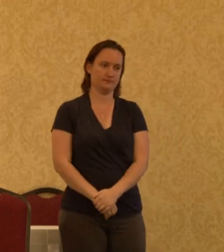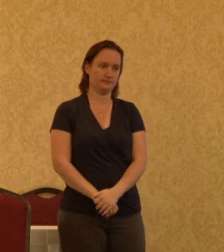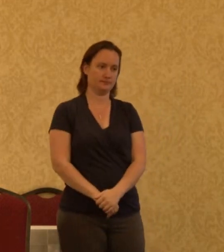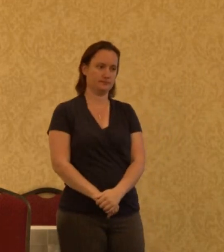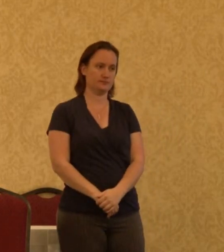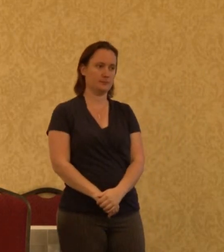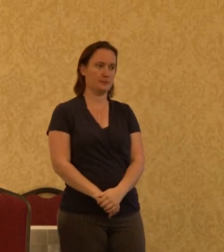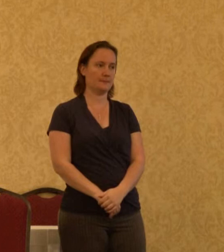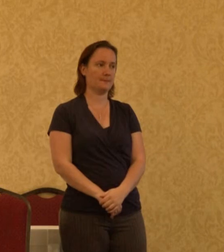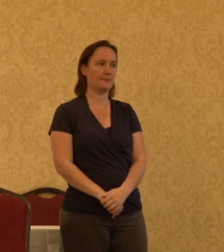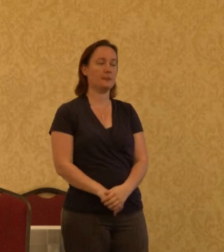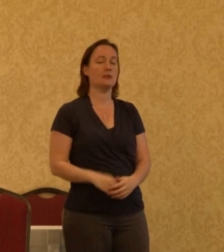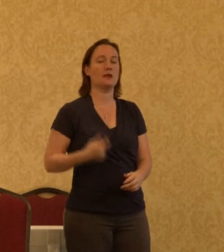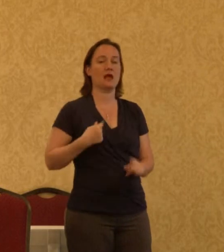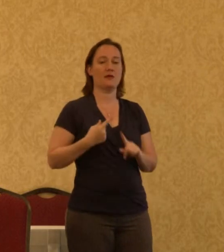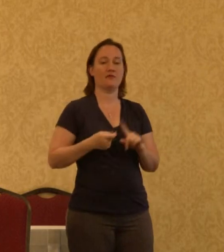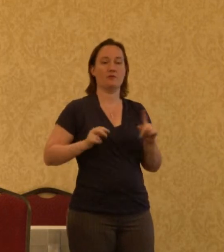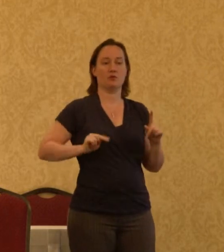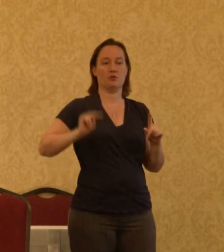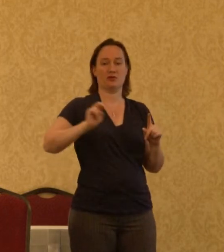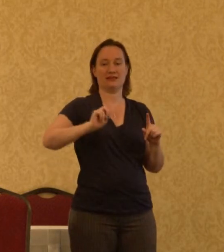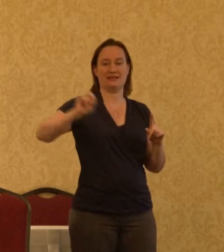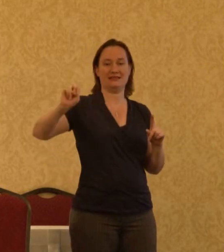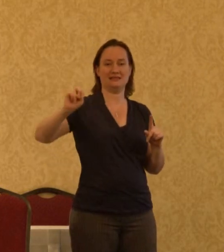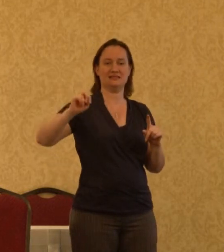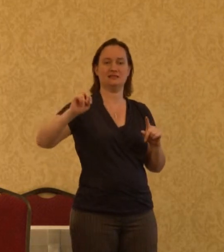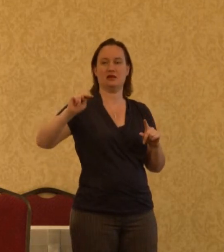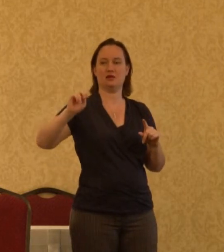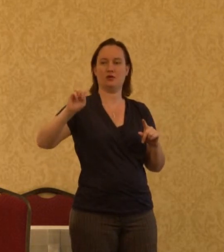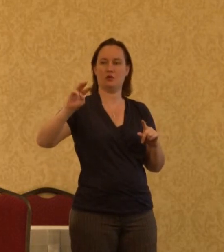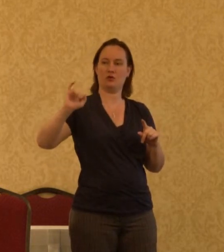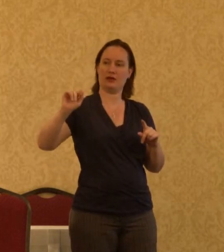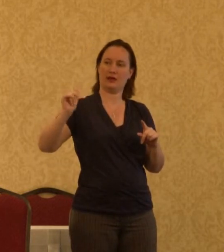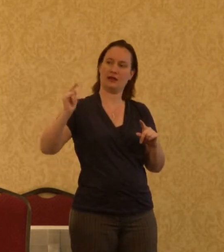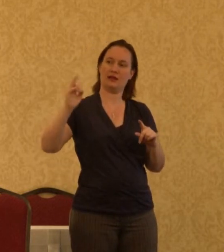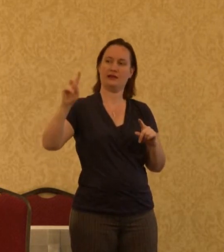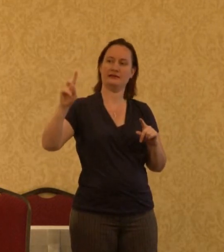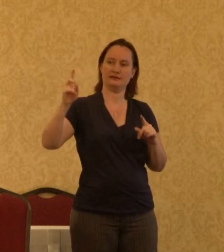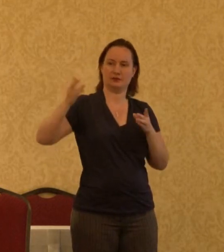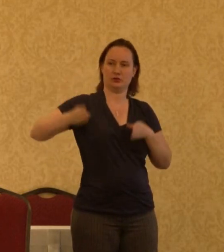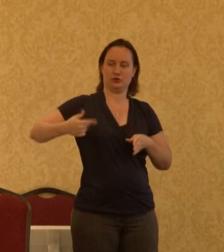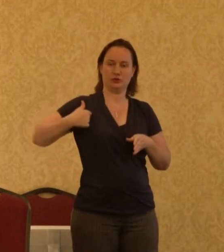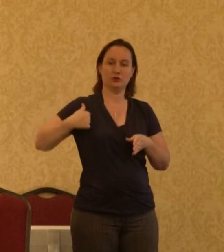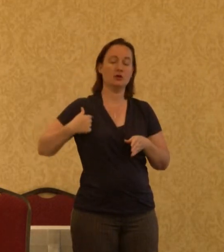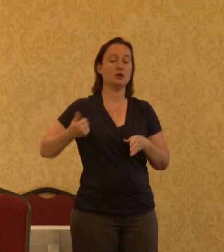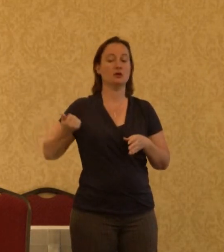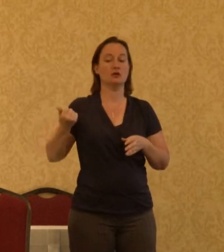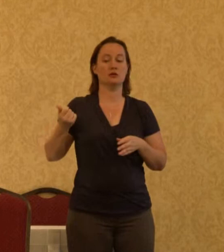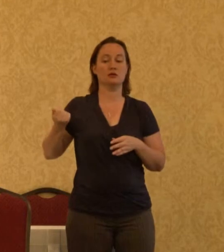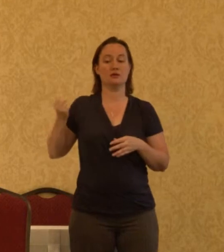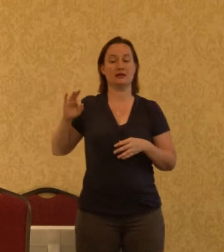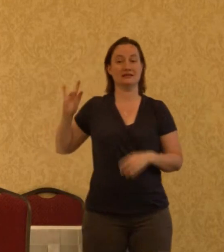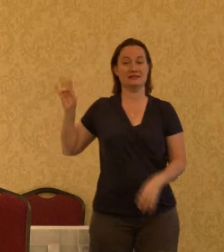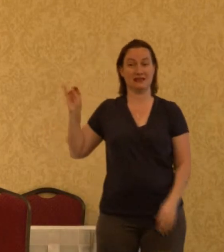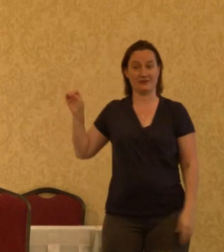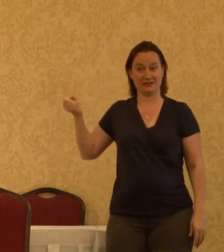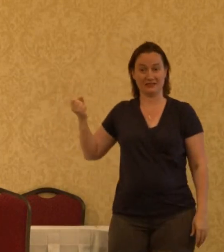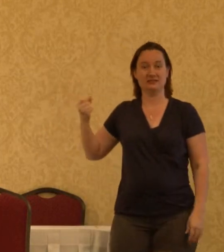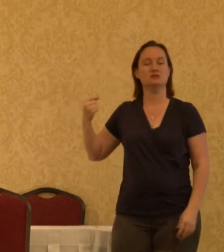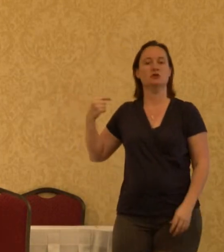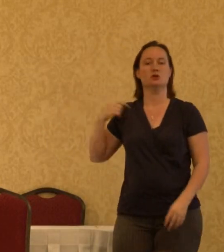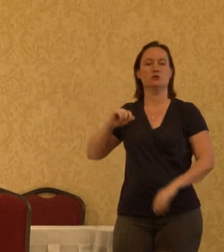I come from the Northeast. I'm a New Englander, and going back to the late 70s, we had